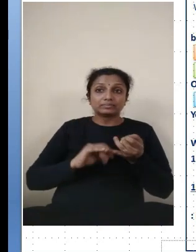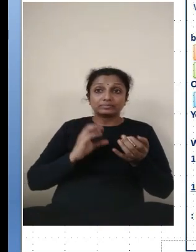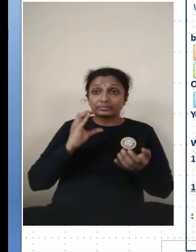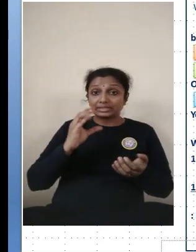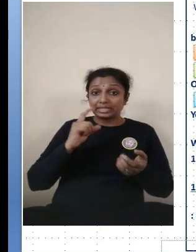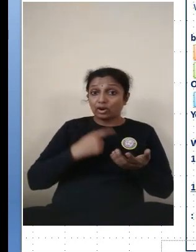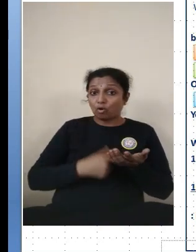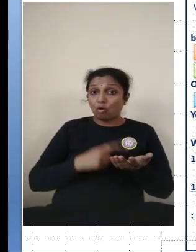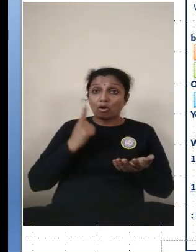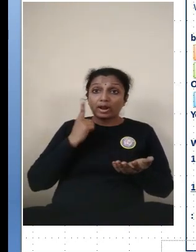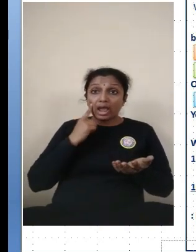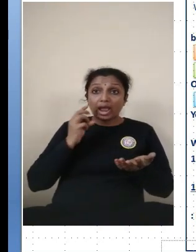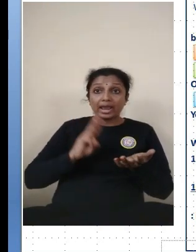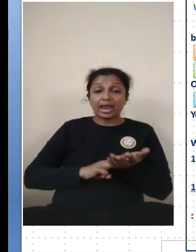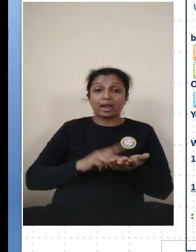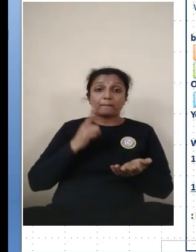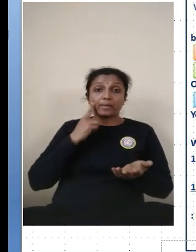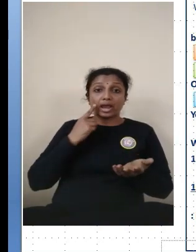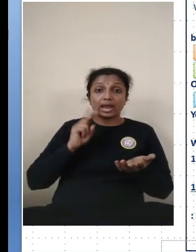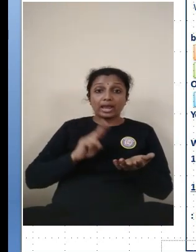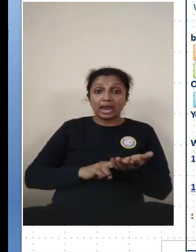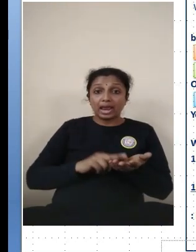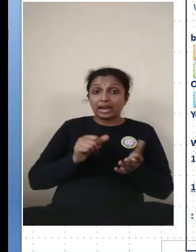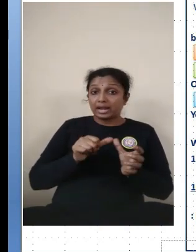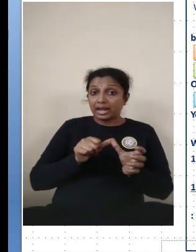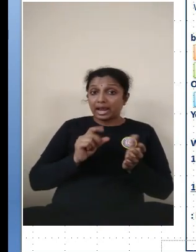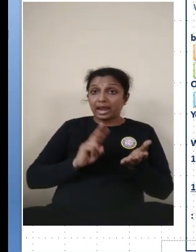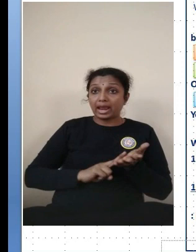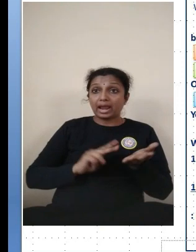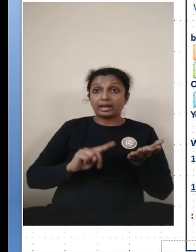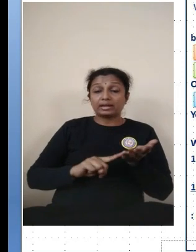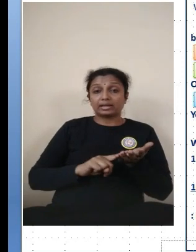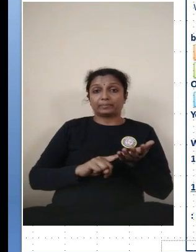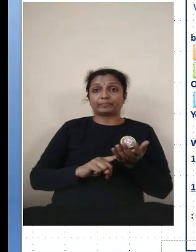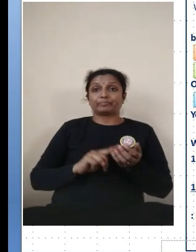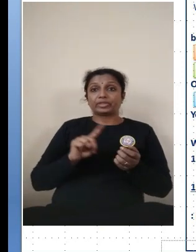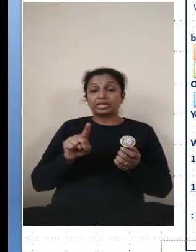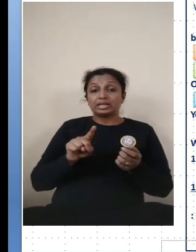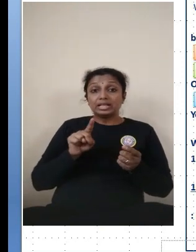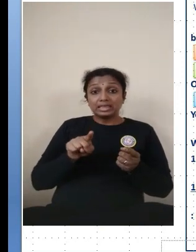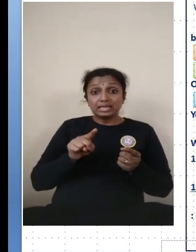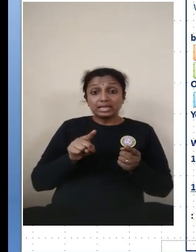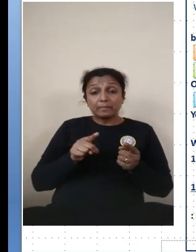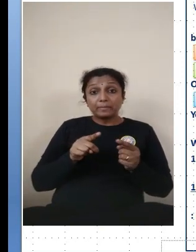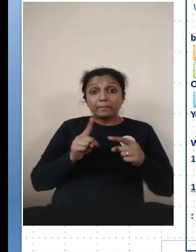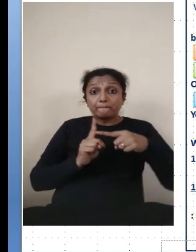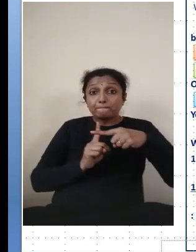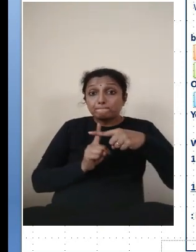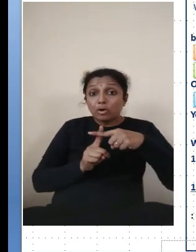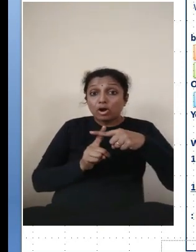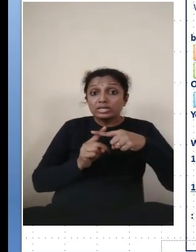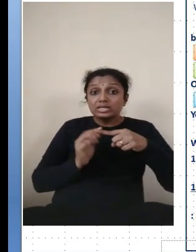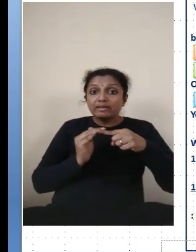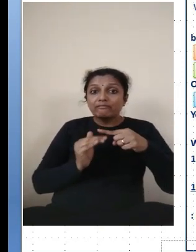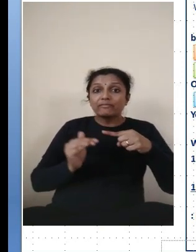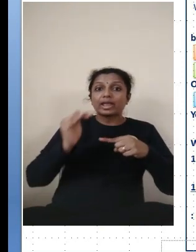it can be positive. If it is greater than 0, then the roots are